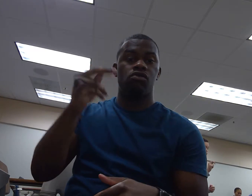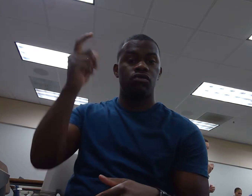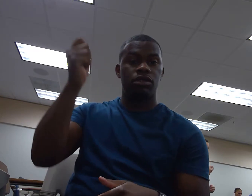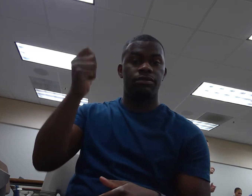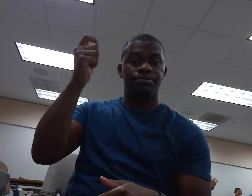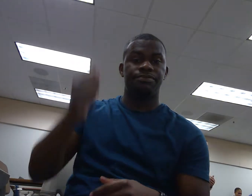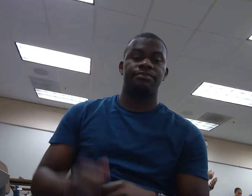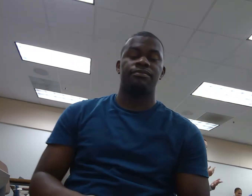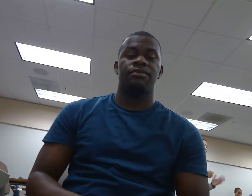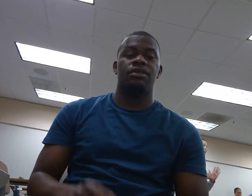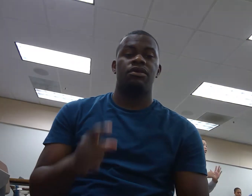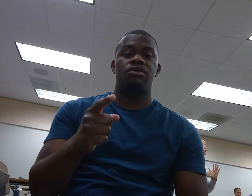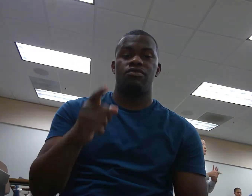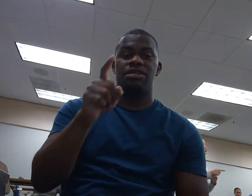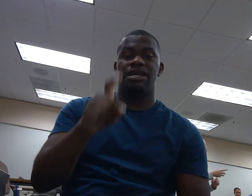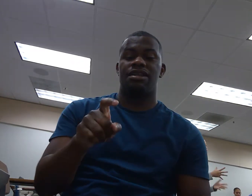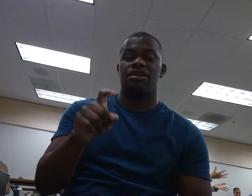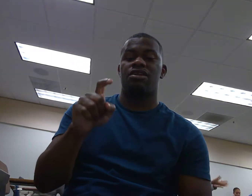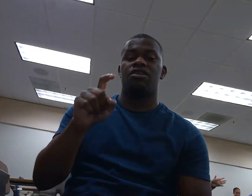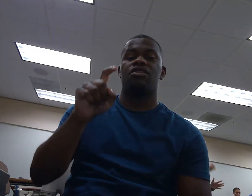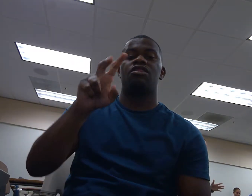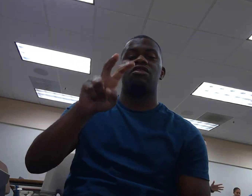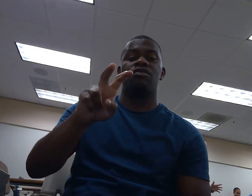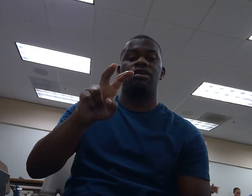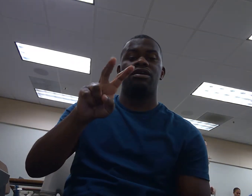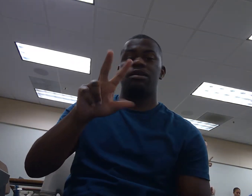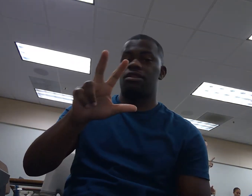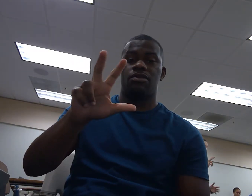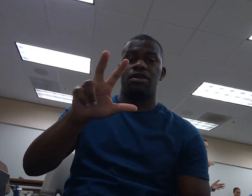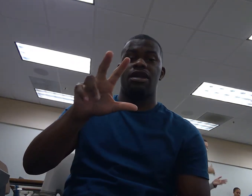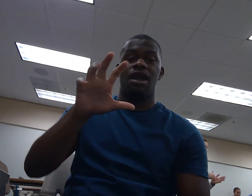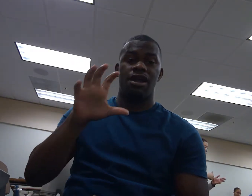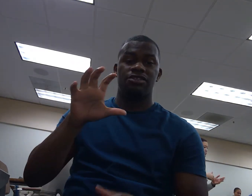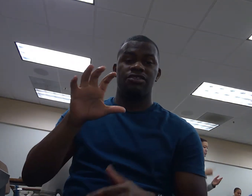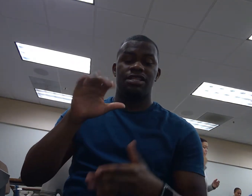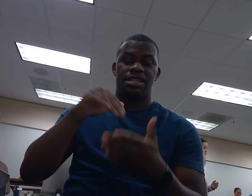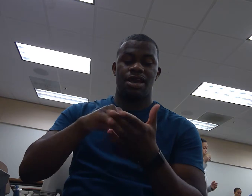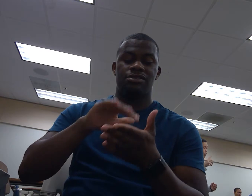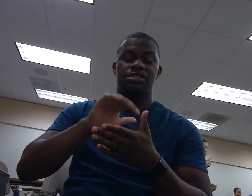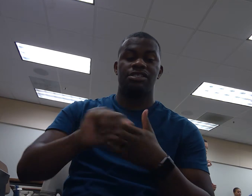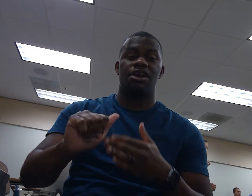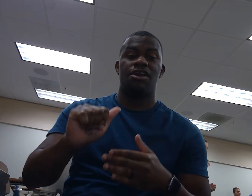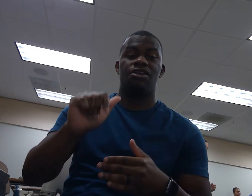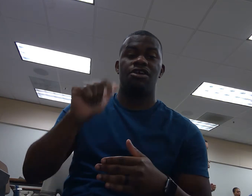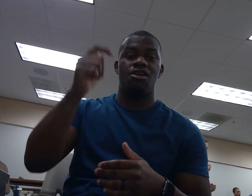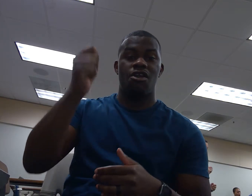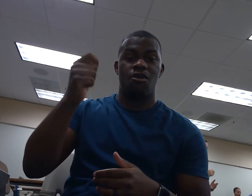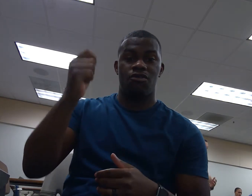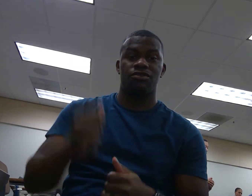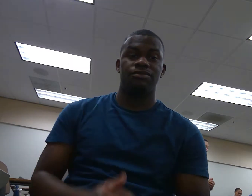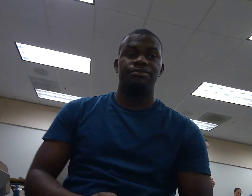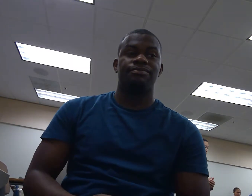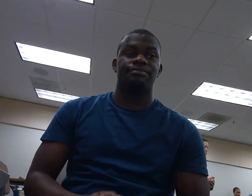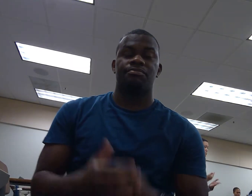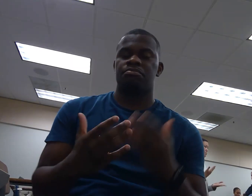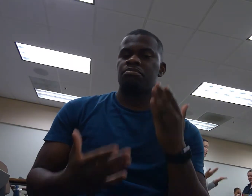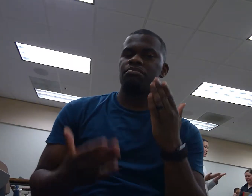$300,000 loan. Now, a traditional mortgage, one that has a fixed term, maybe it's a 15-year fixed mortgage